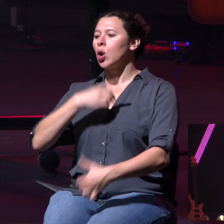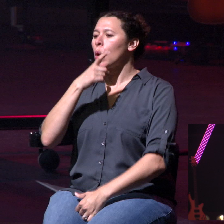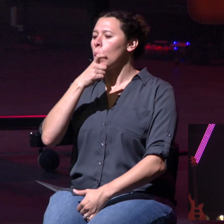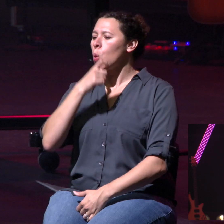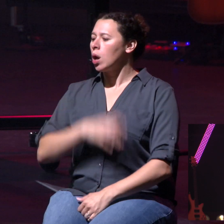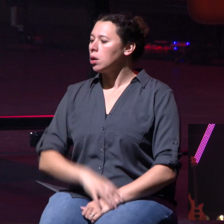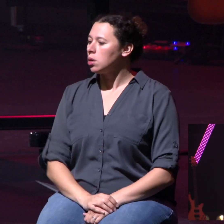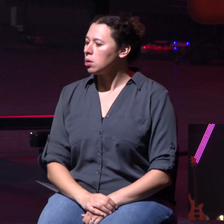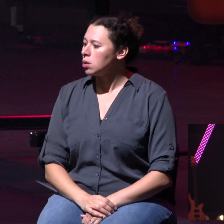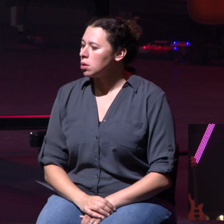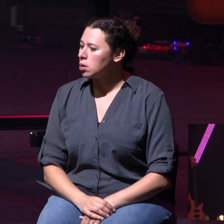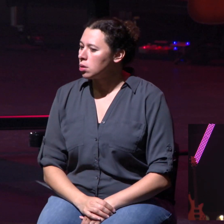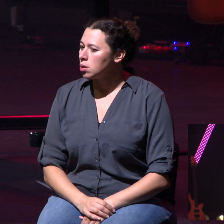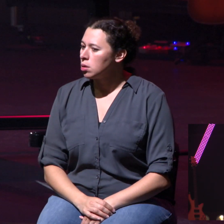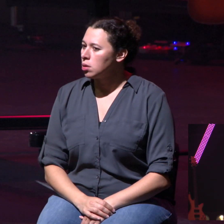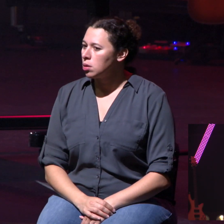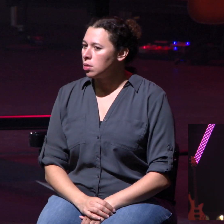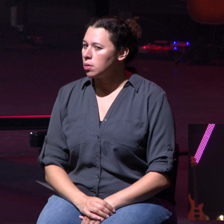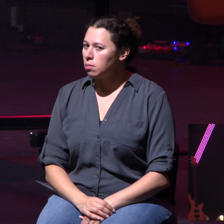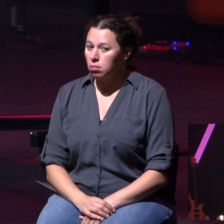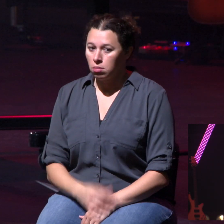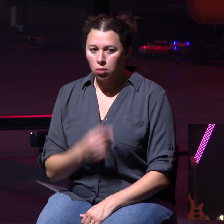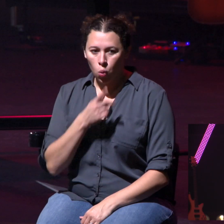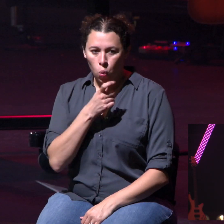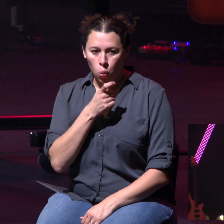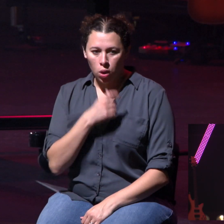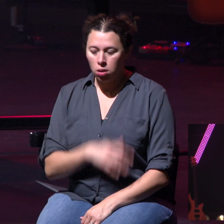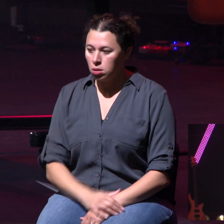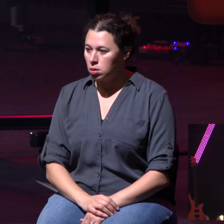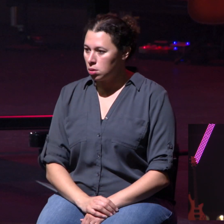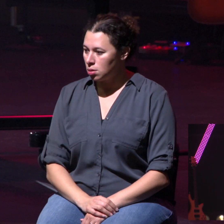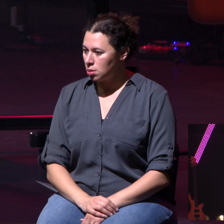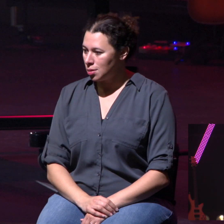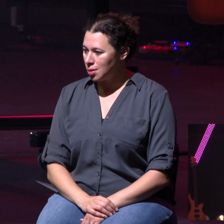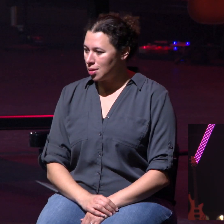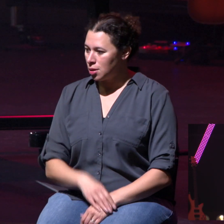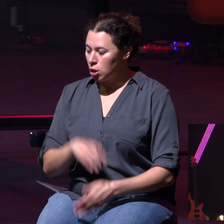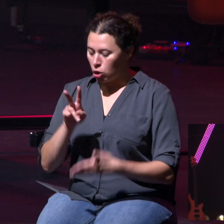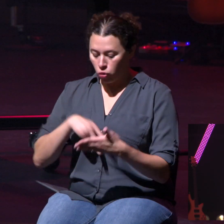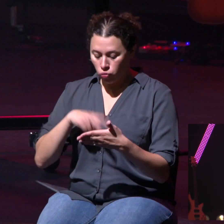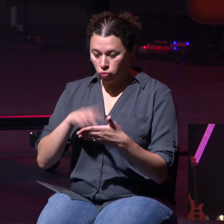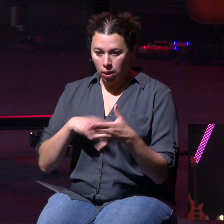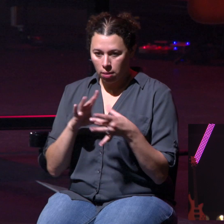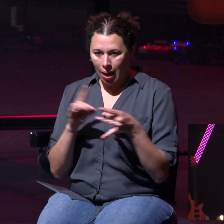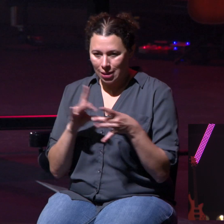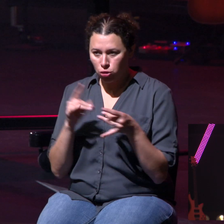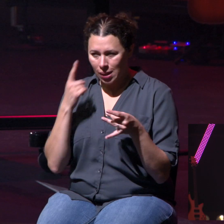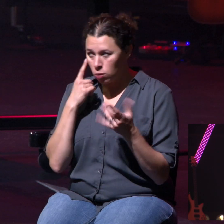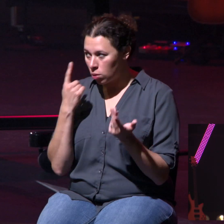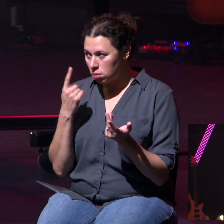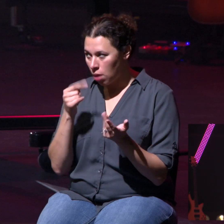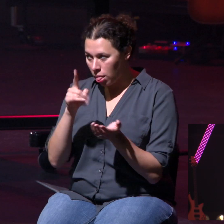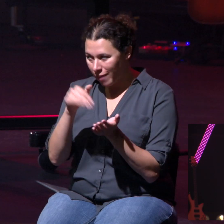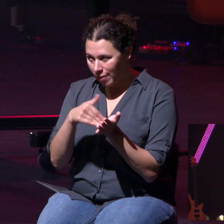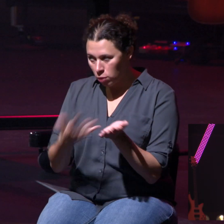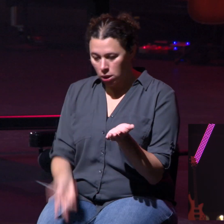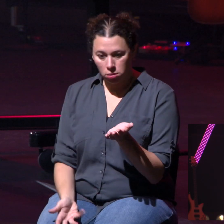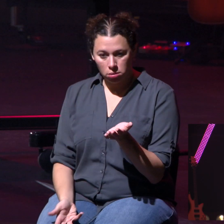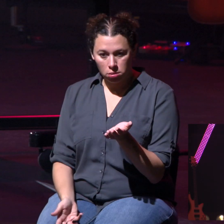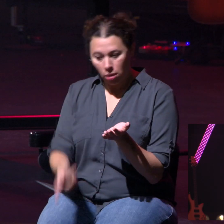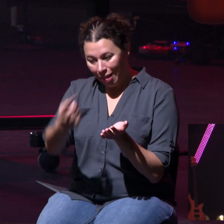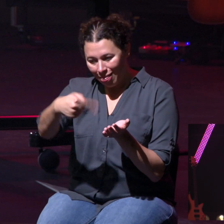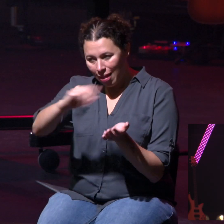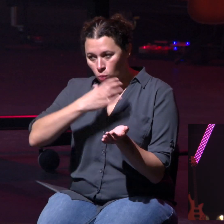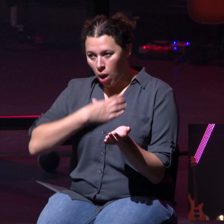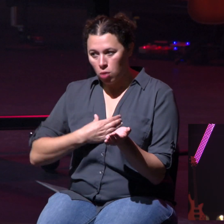Who was hungry in the crowd? You read this passage, and obviously, like the 5,000, right? The 5,000, they were hungry.